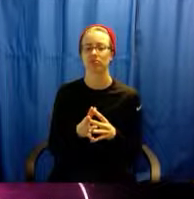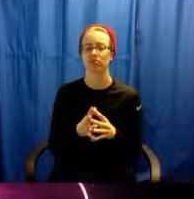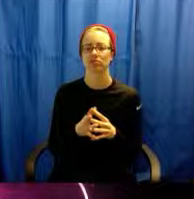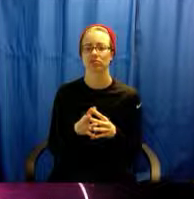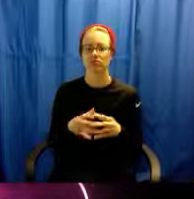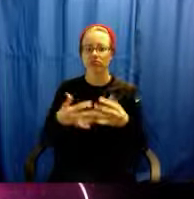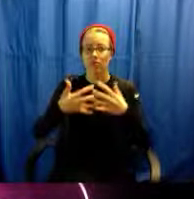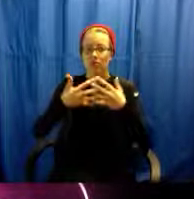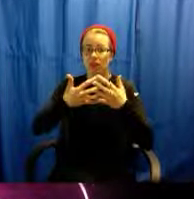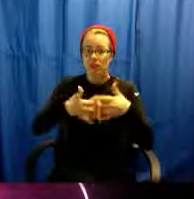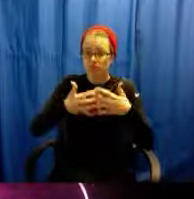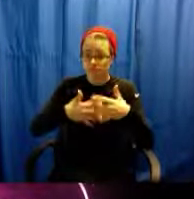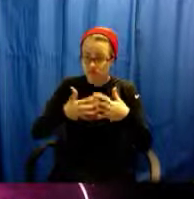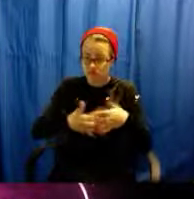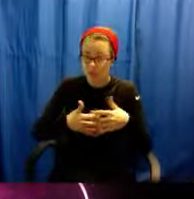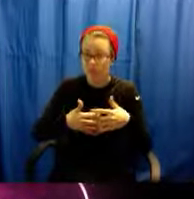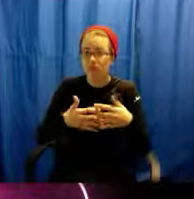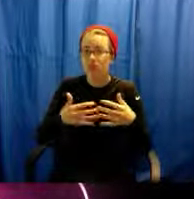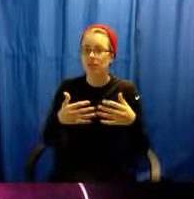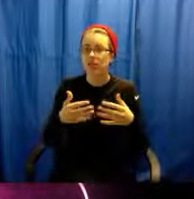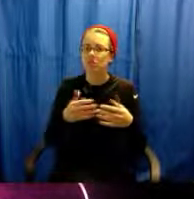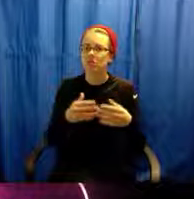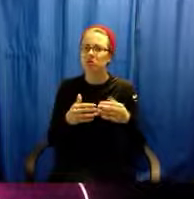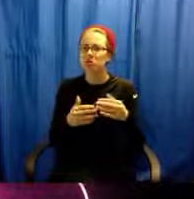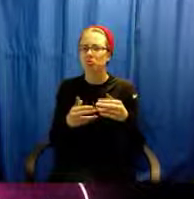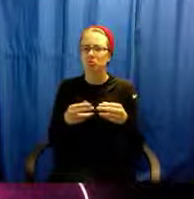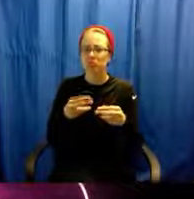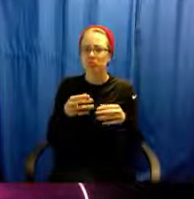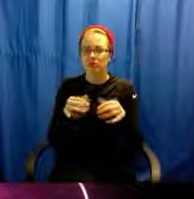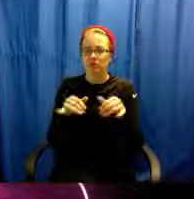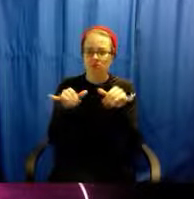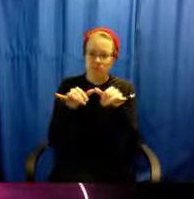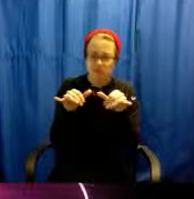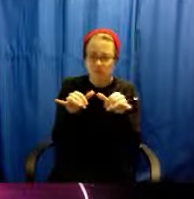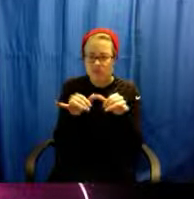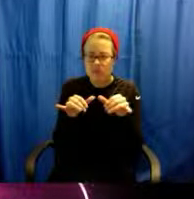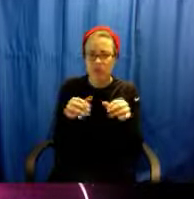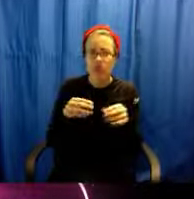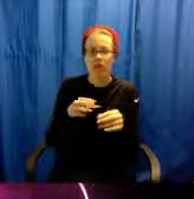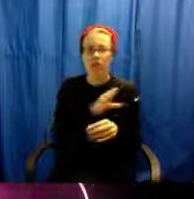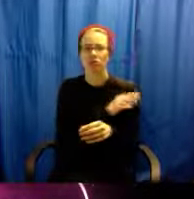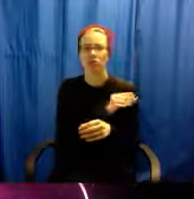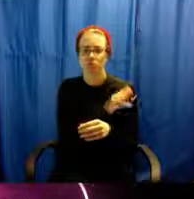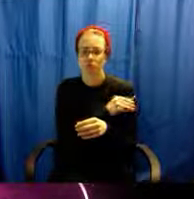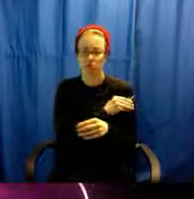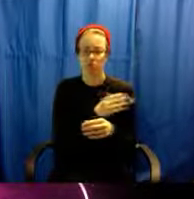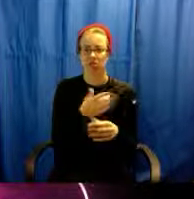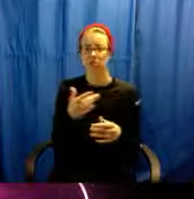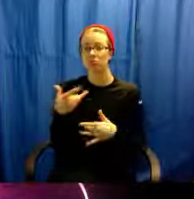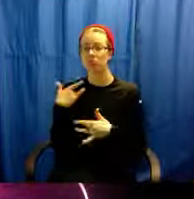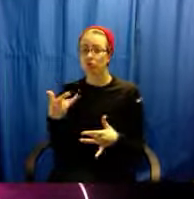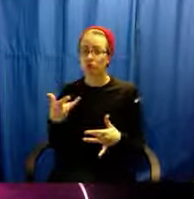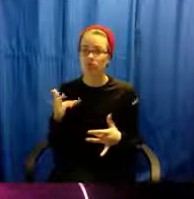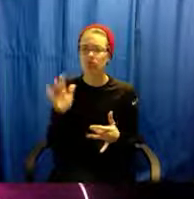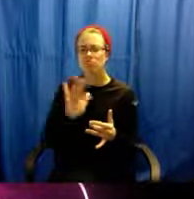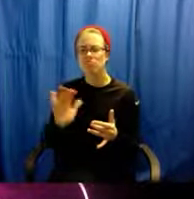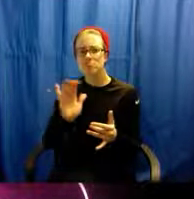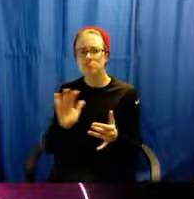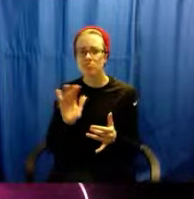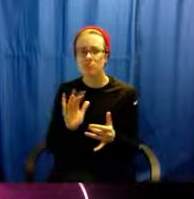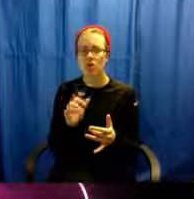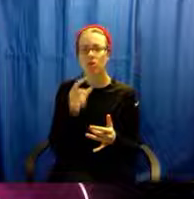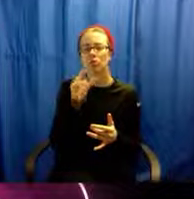120 by 80. This is normal blood pressure. The numerator 120